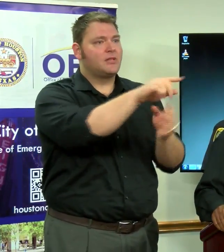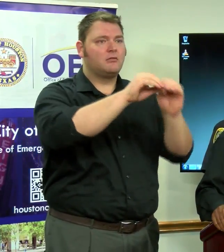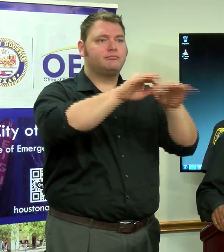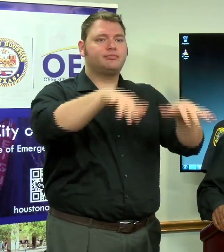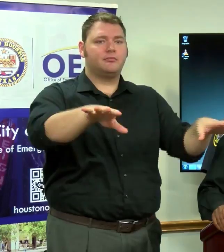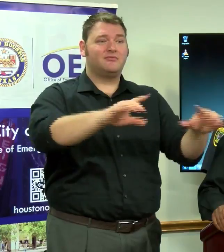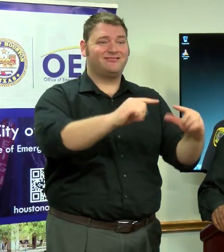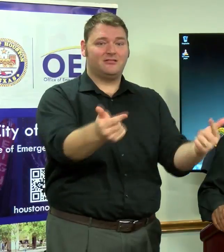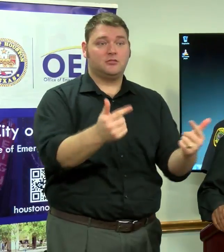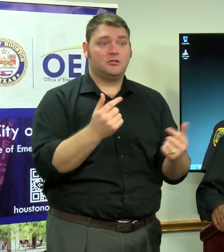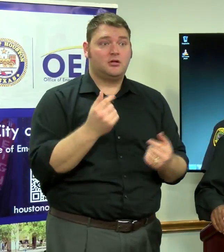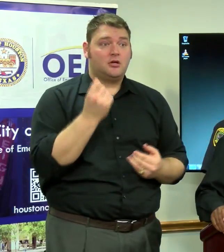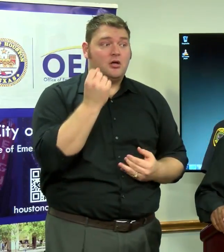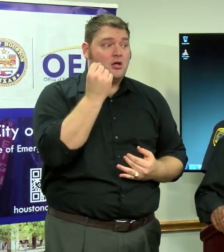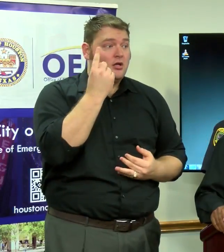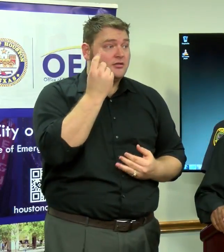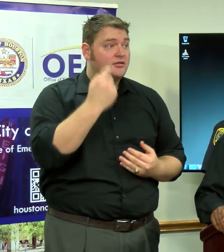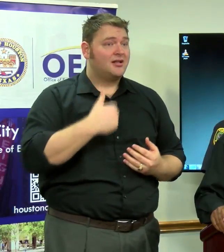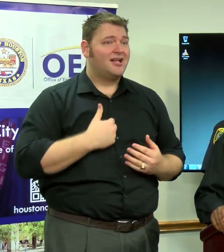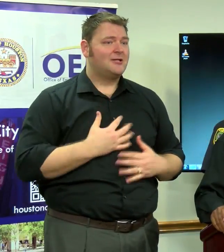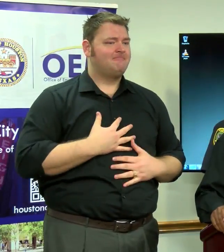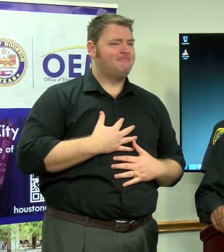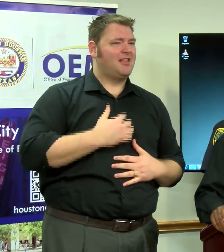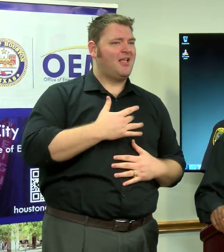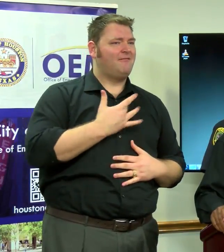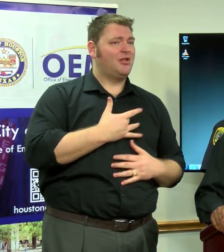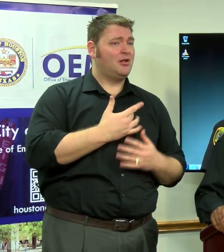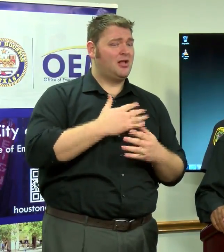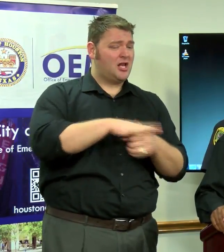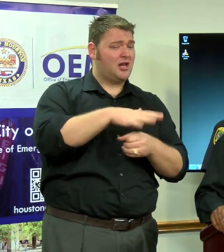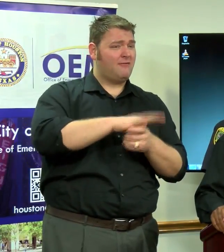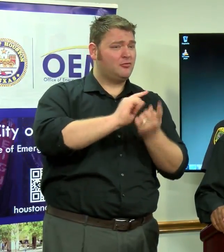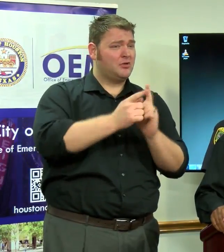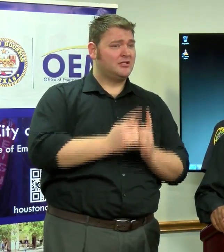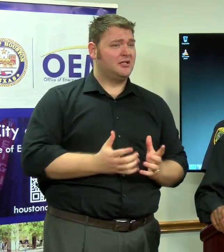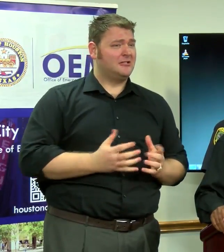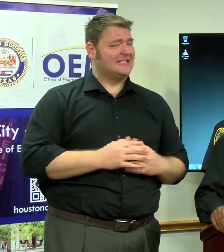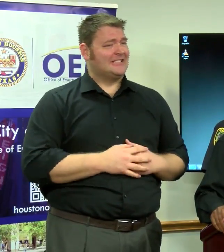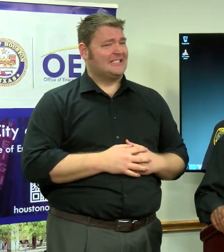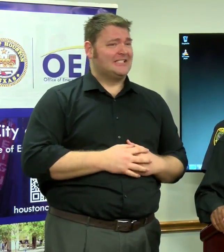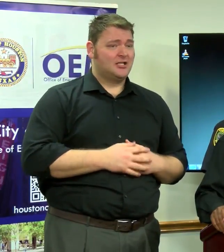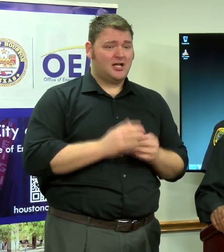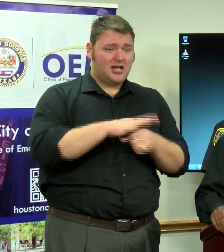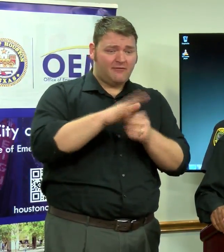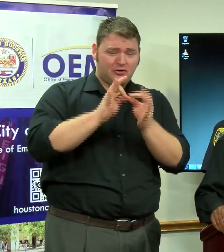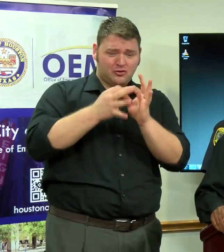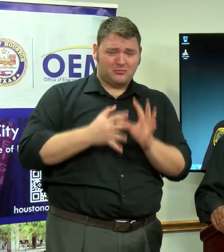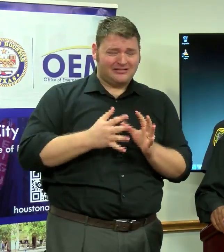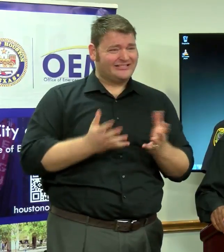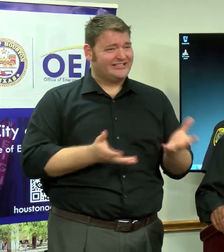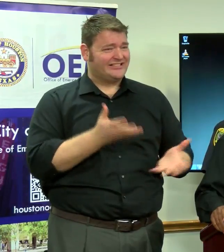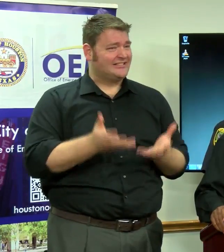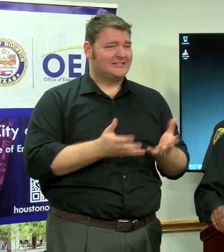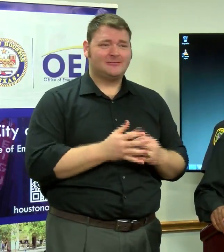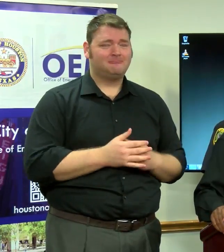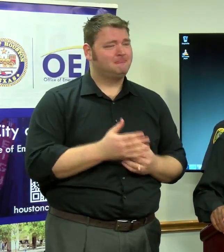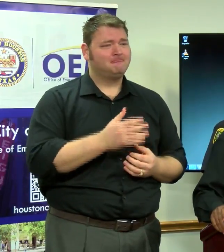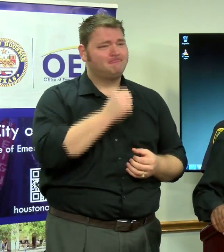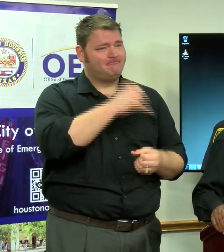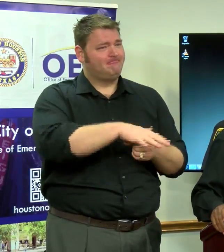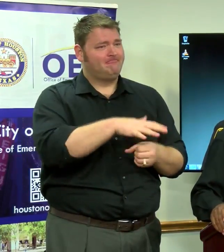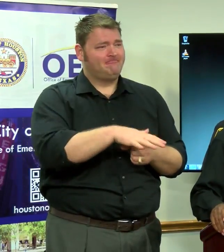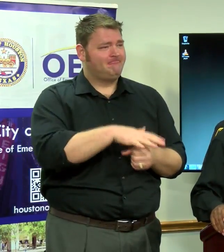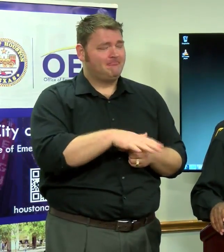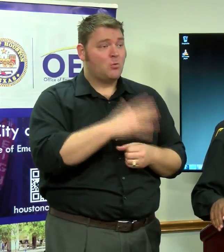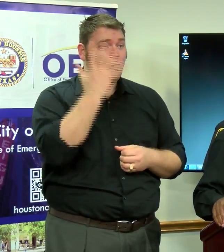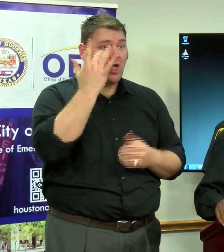have enough, especially when you're dealing with a dynamic situation that literally can change by the hour, by the day. But let me just say,